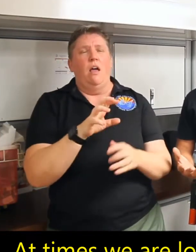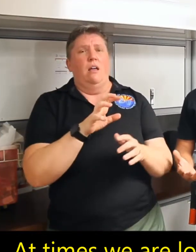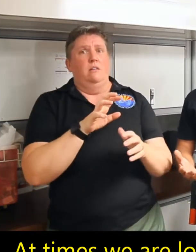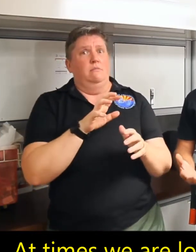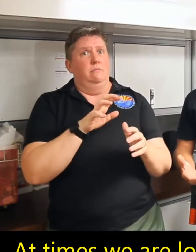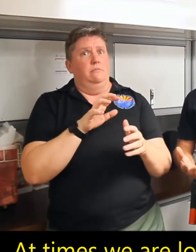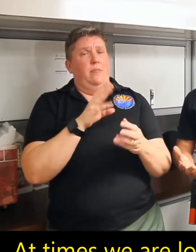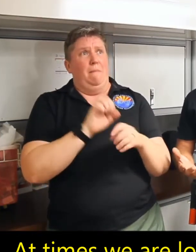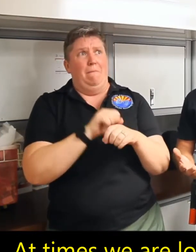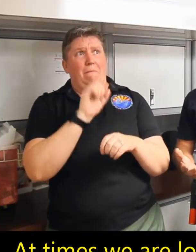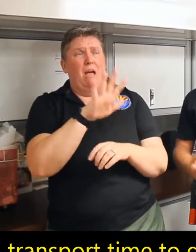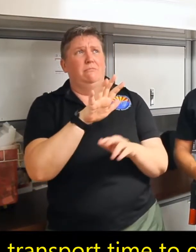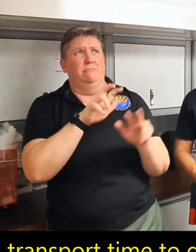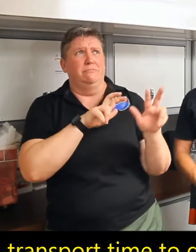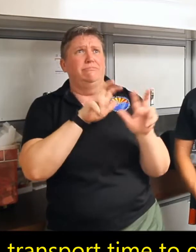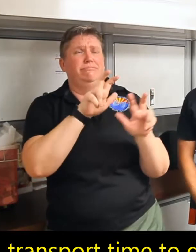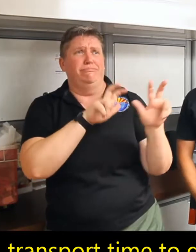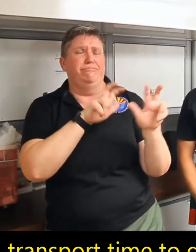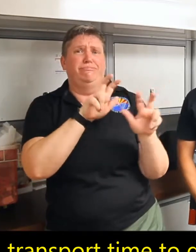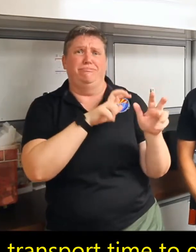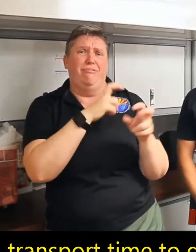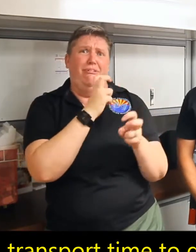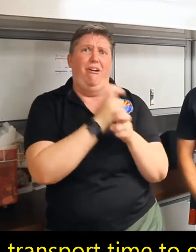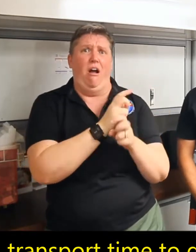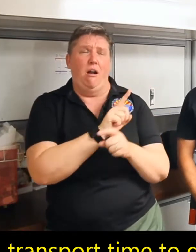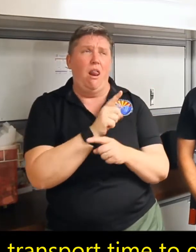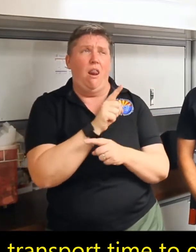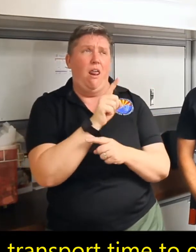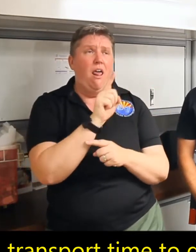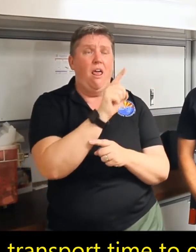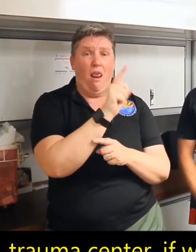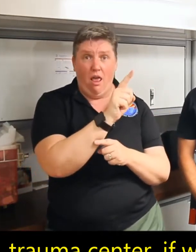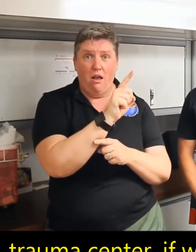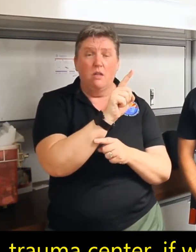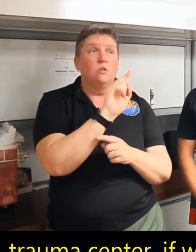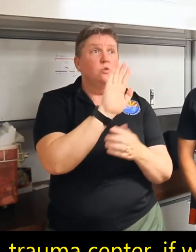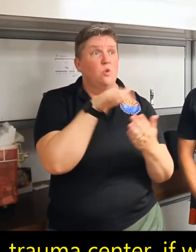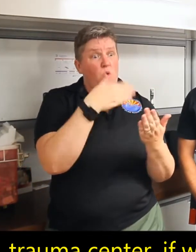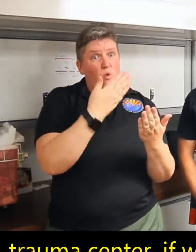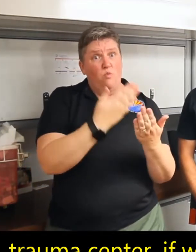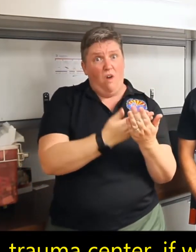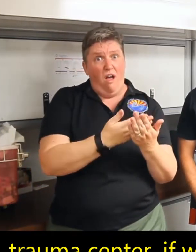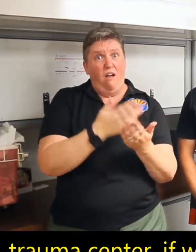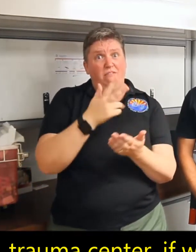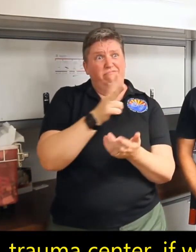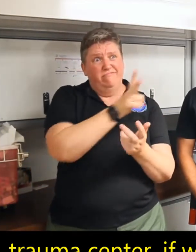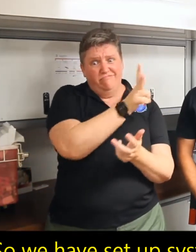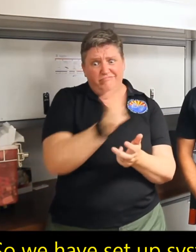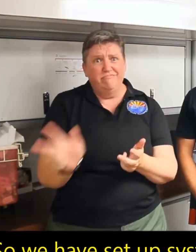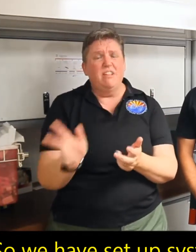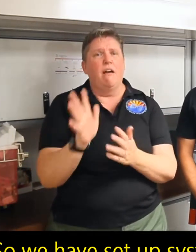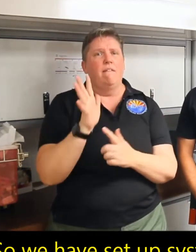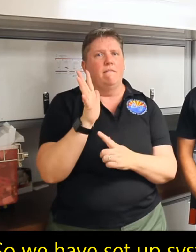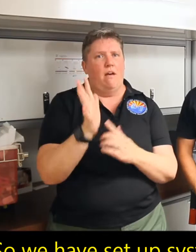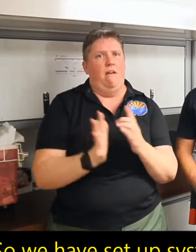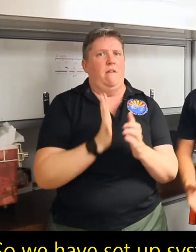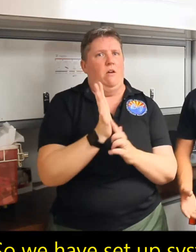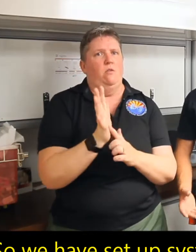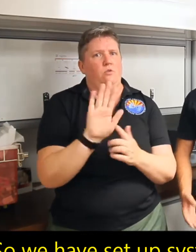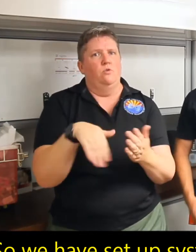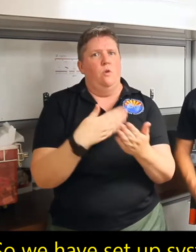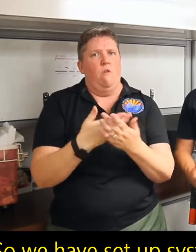At times we're looking at 5-hour transport times to get our folks to a trauma center if they do become injured. So we've set up systems